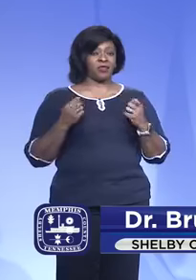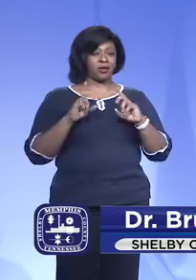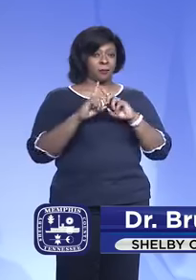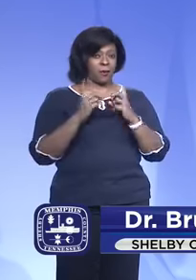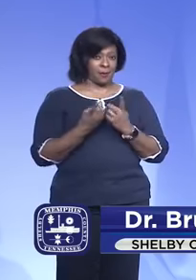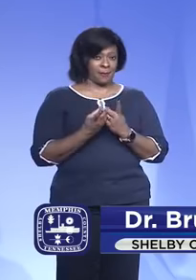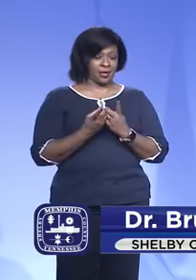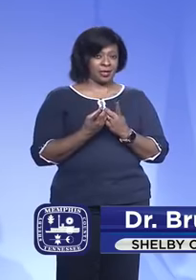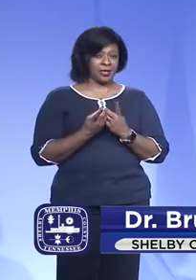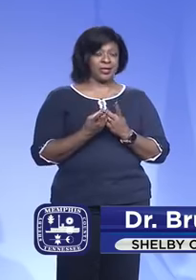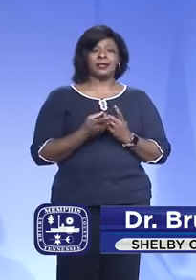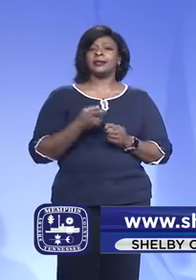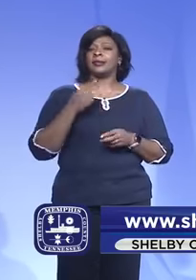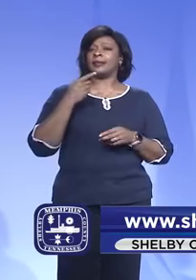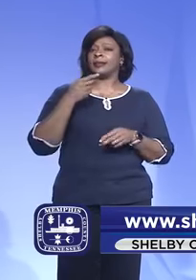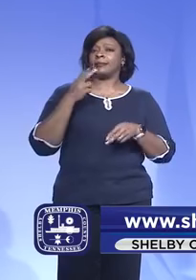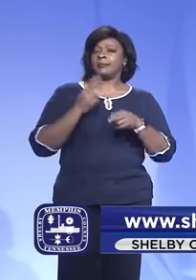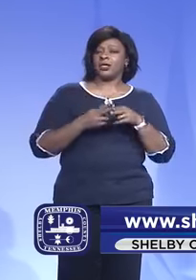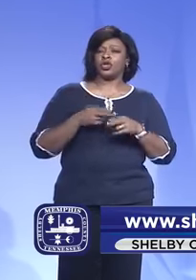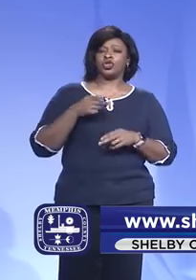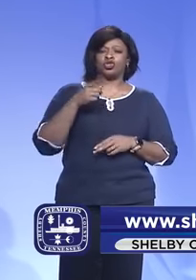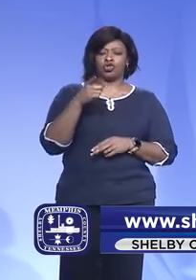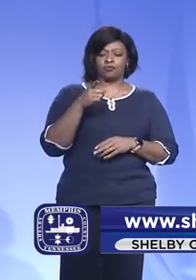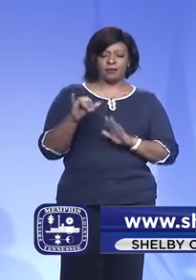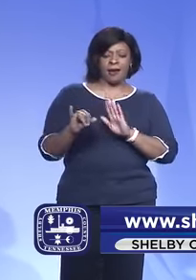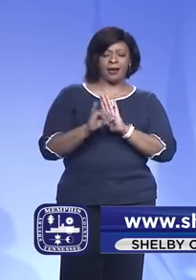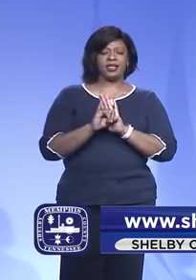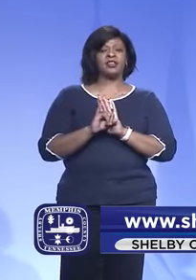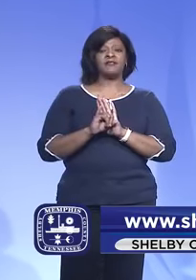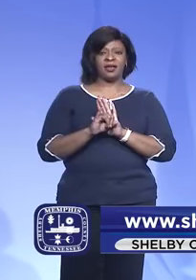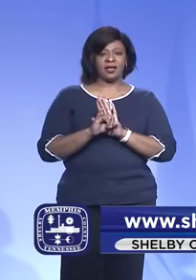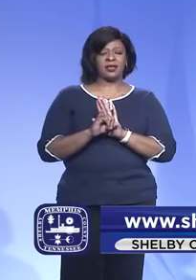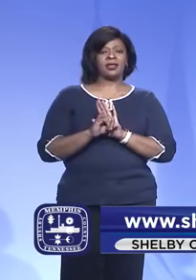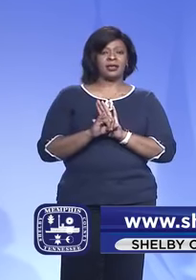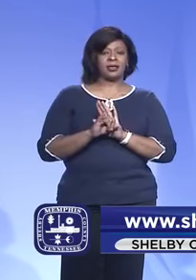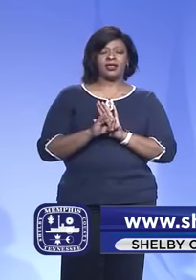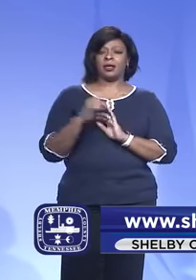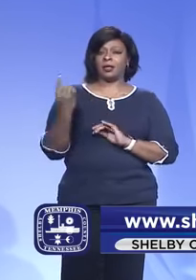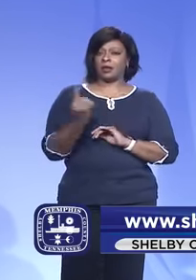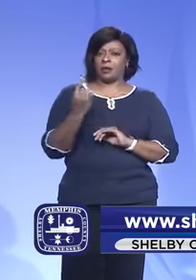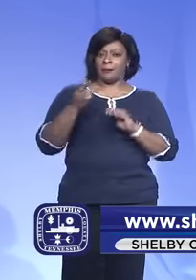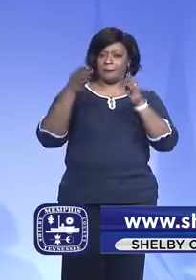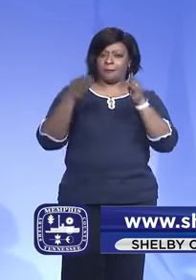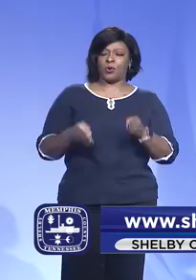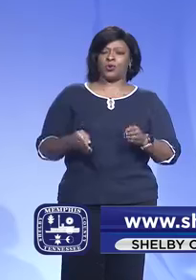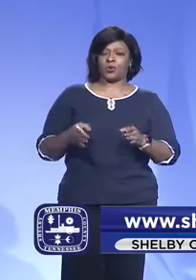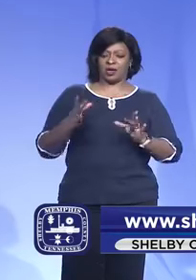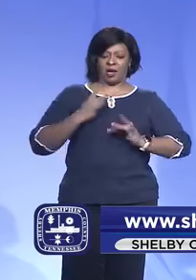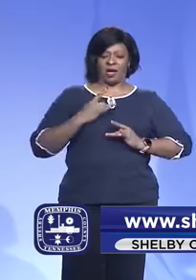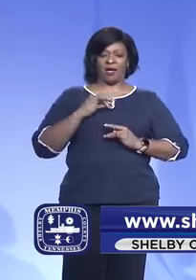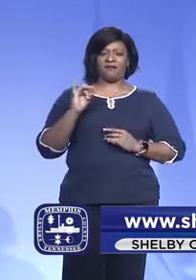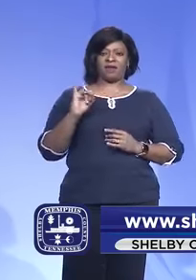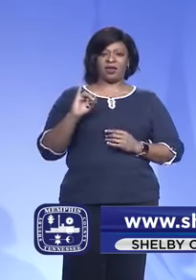department indicating that you have been identified as someone who's been infected with